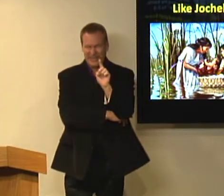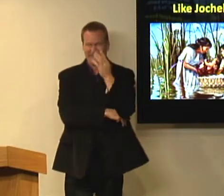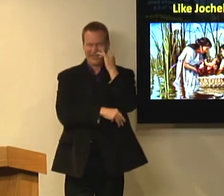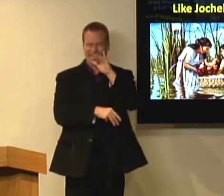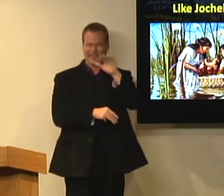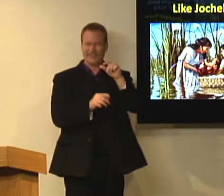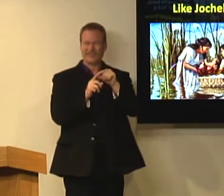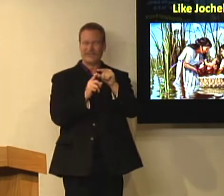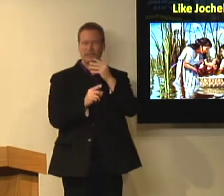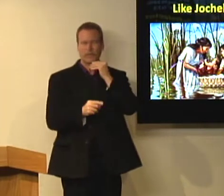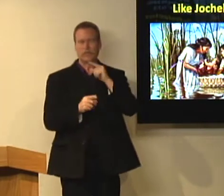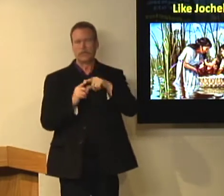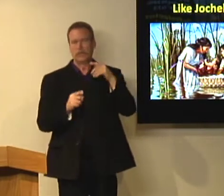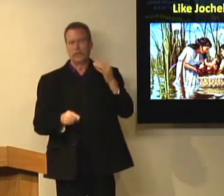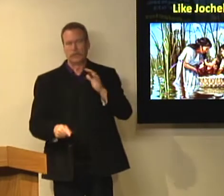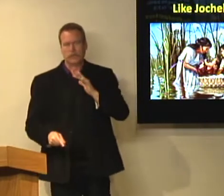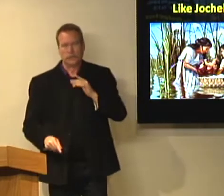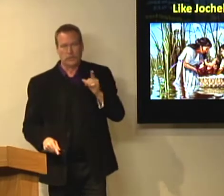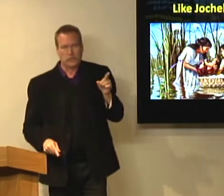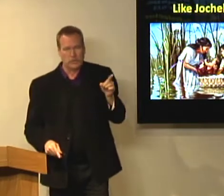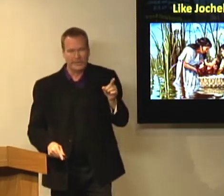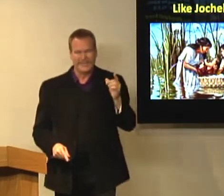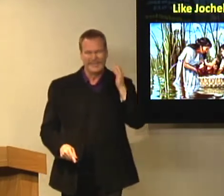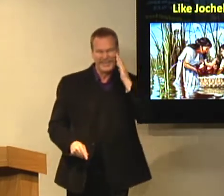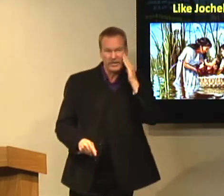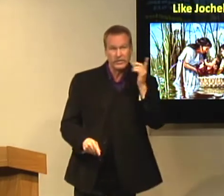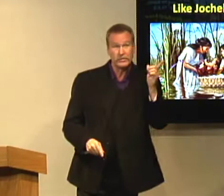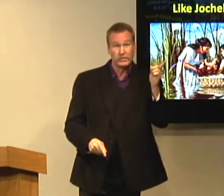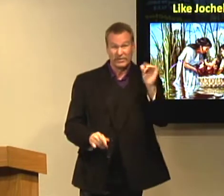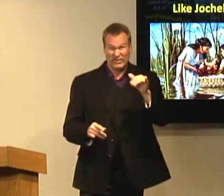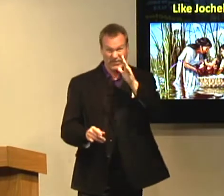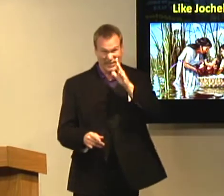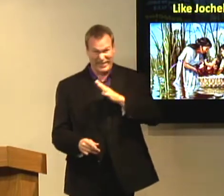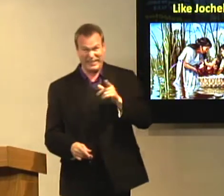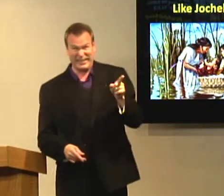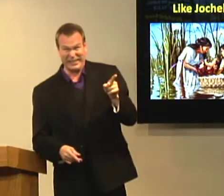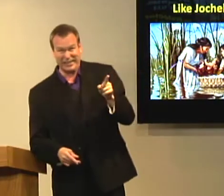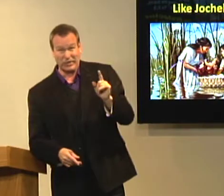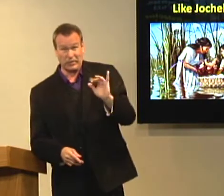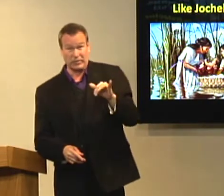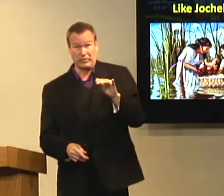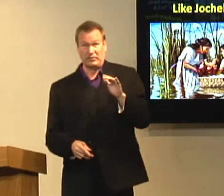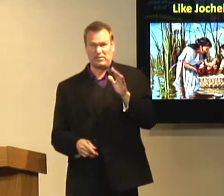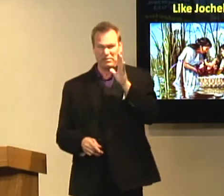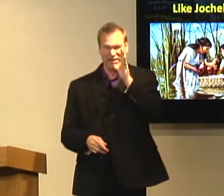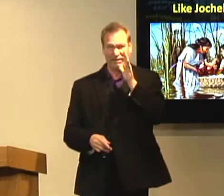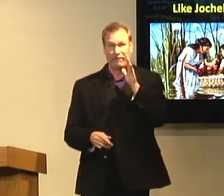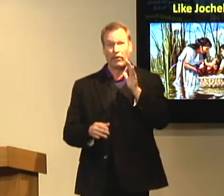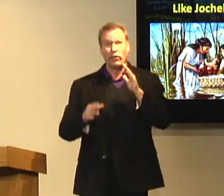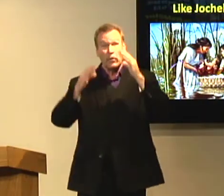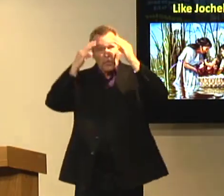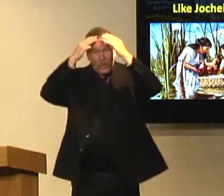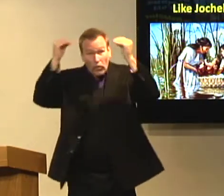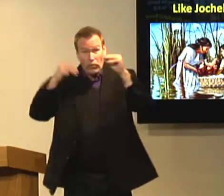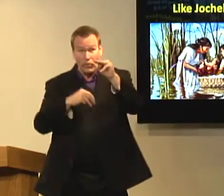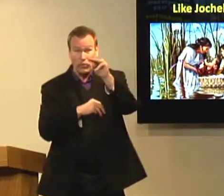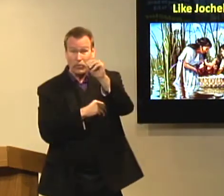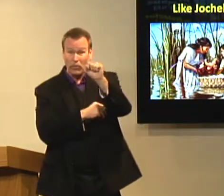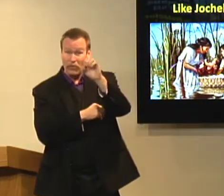Jacque Abed, the example, this woman is the mother of